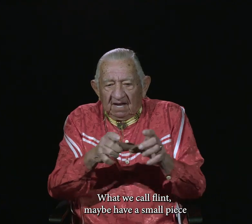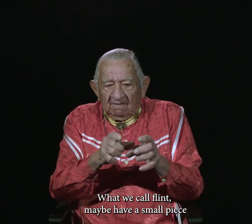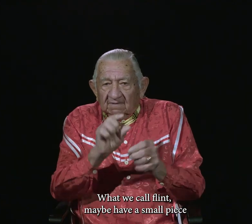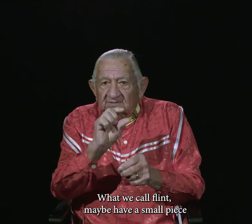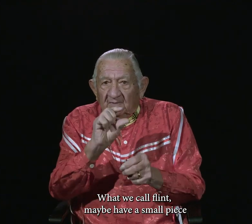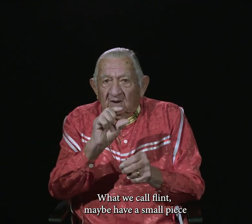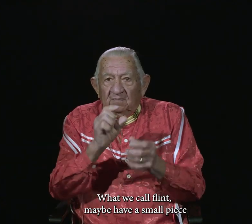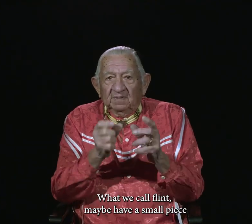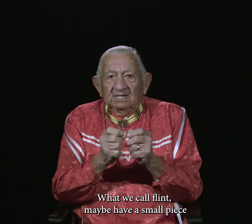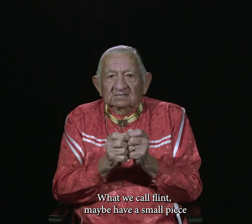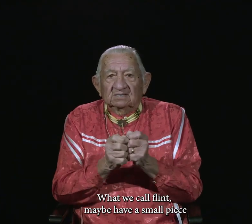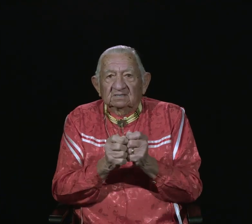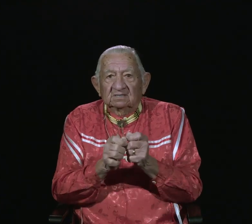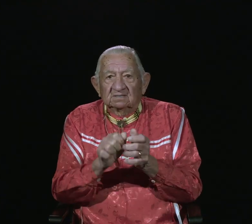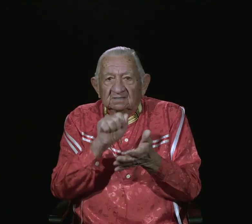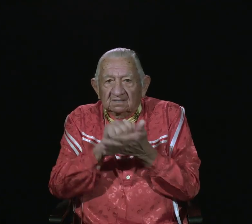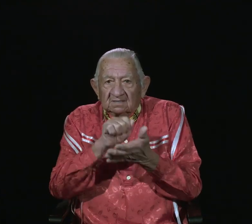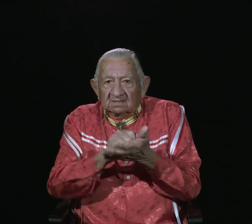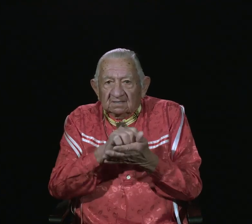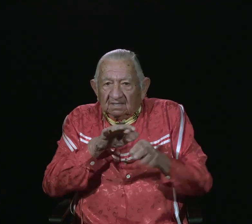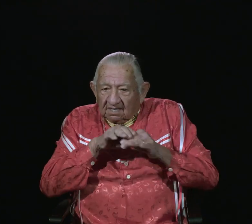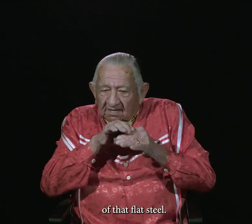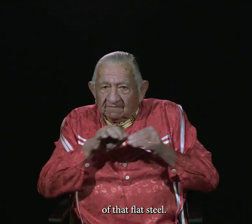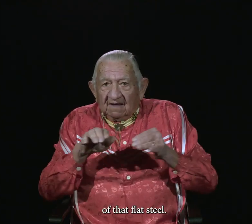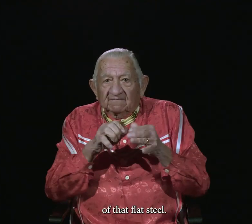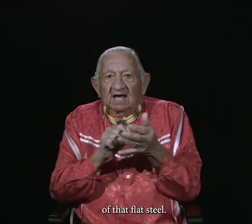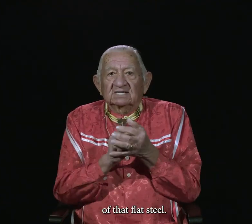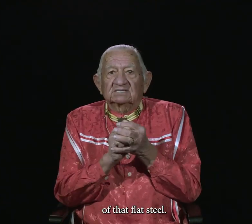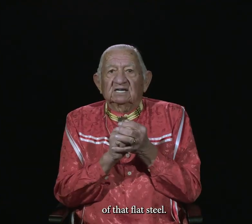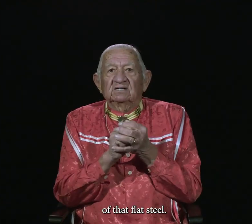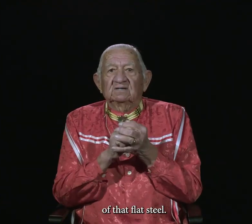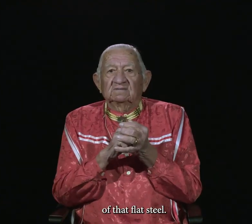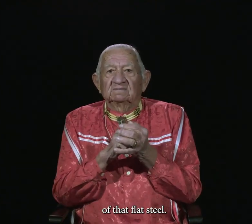have a small piece of that flat steel.